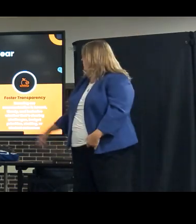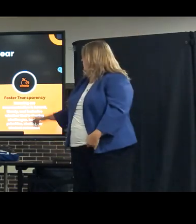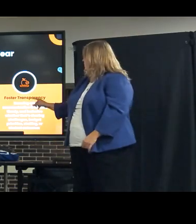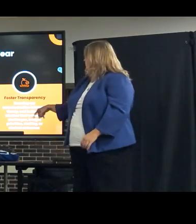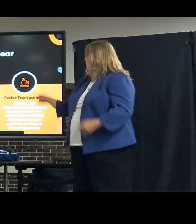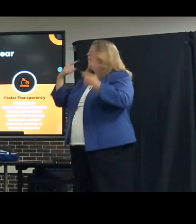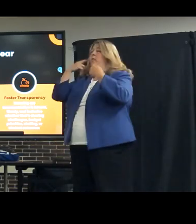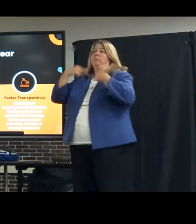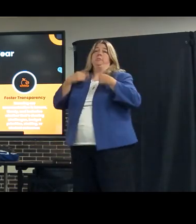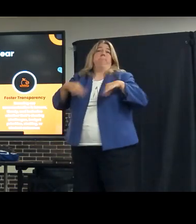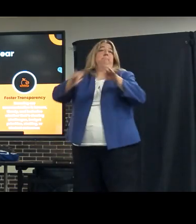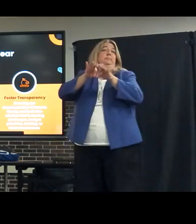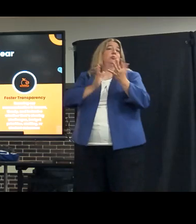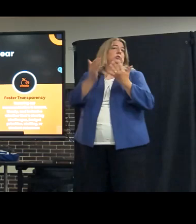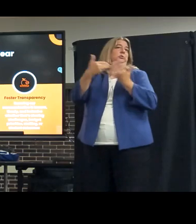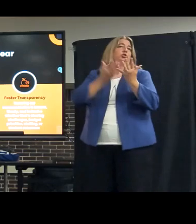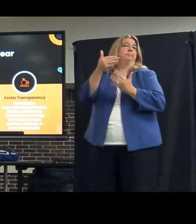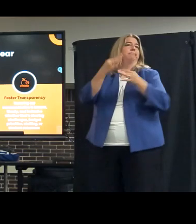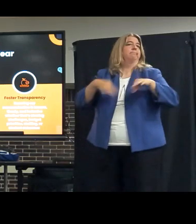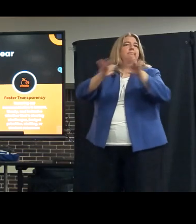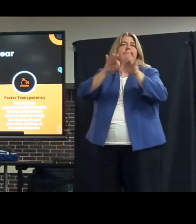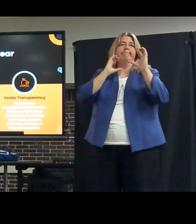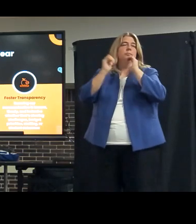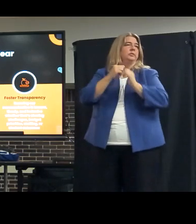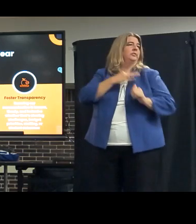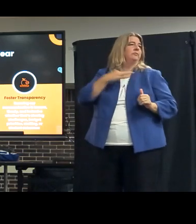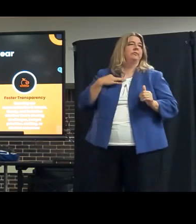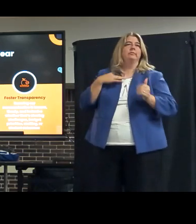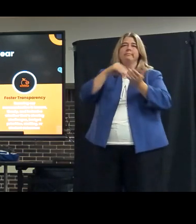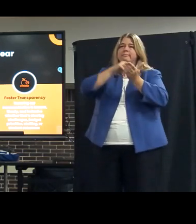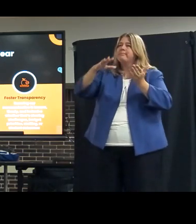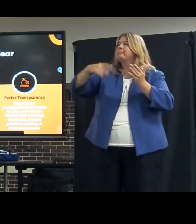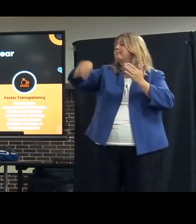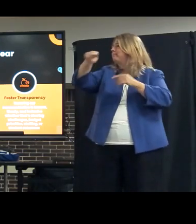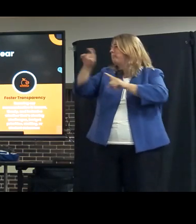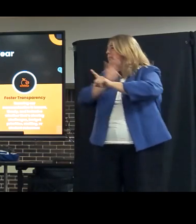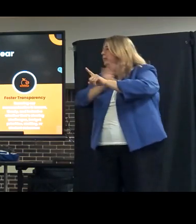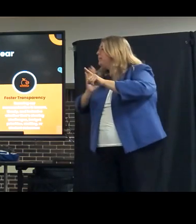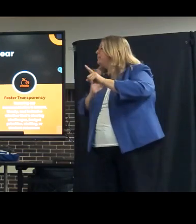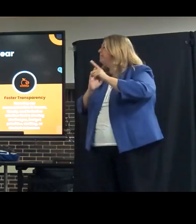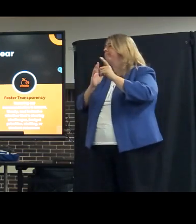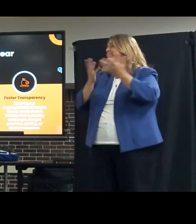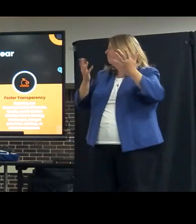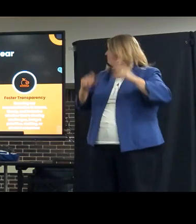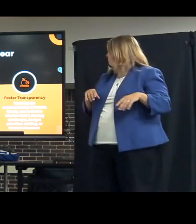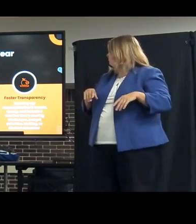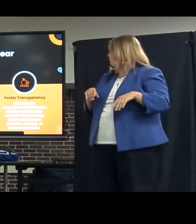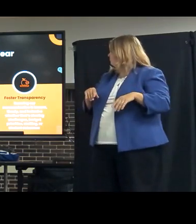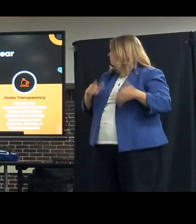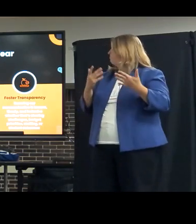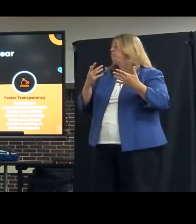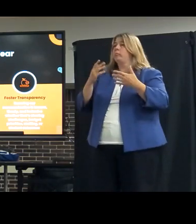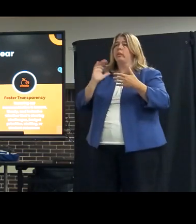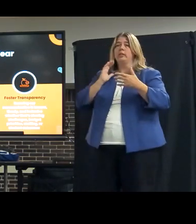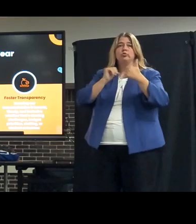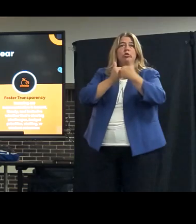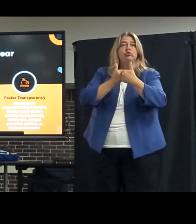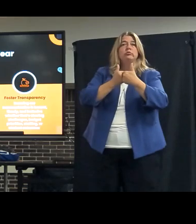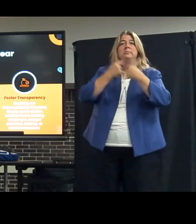only for ourselves, but to model for our students. And then what's really important for myself is to foster that transparent